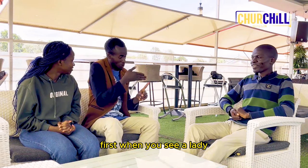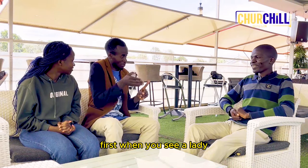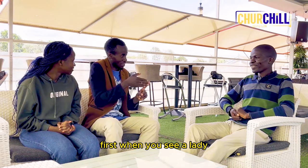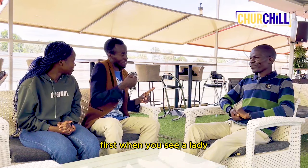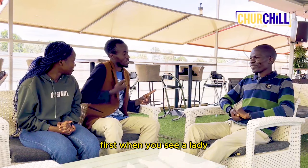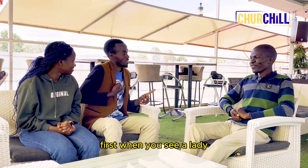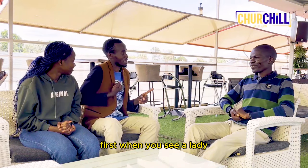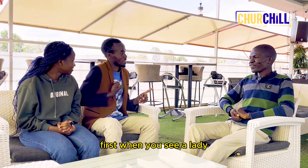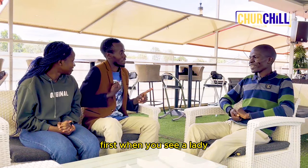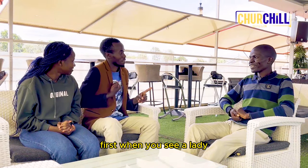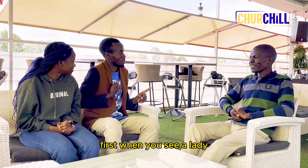First, when you see a lady.